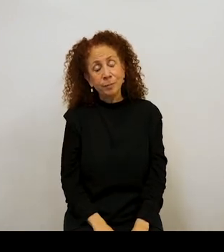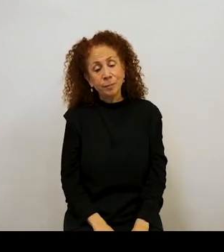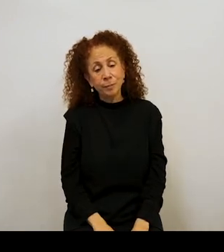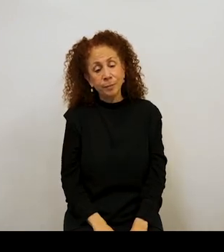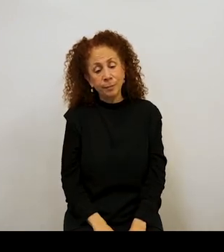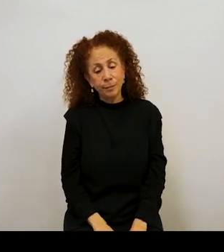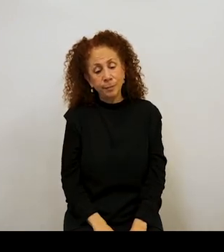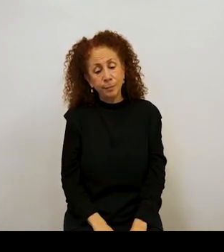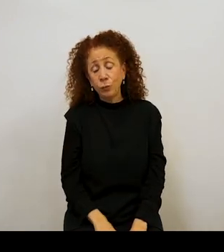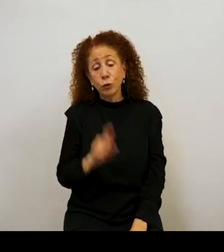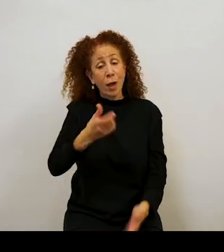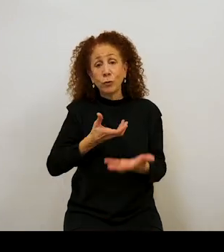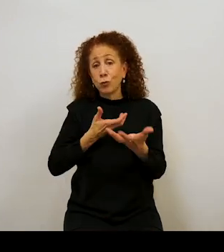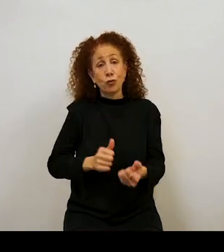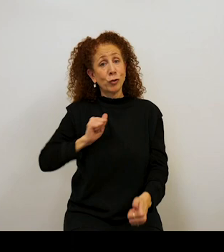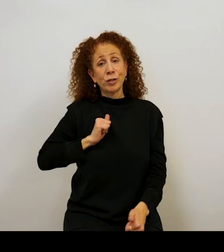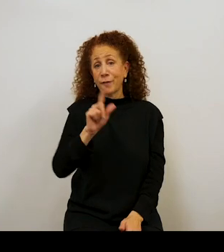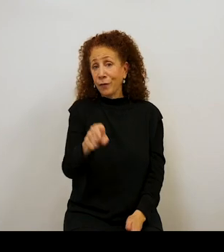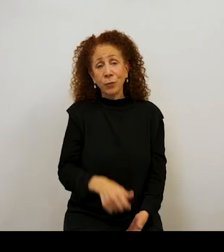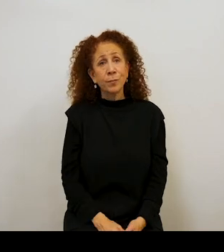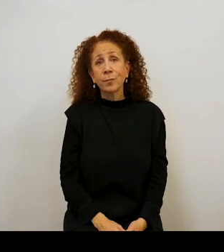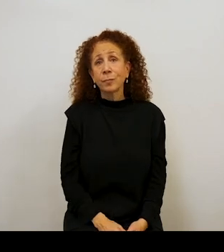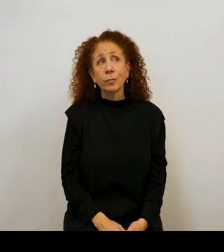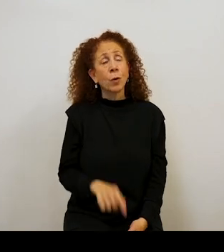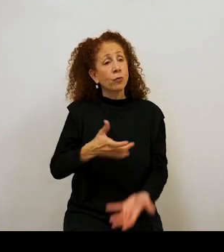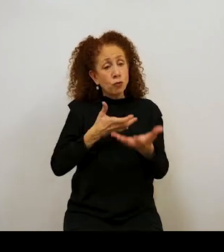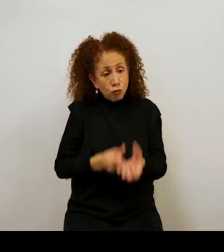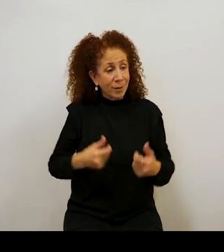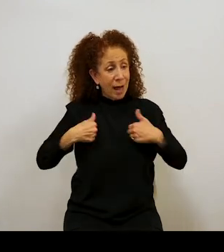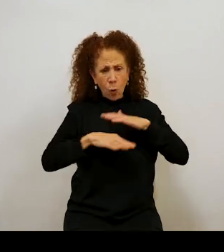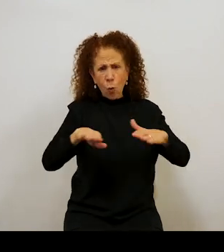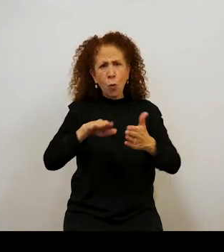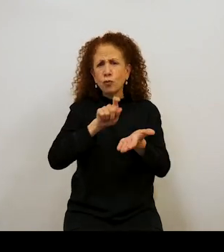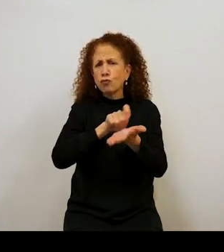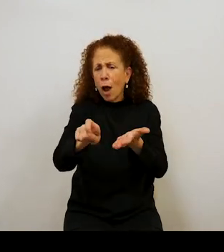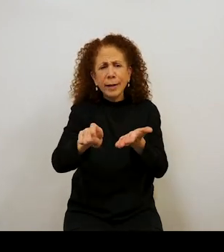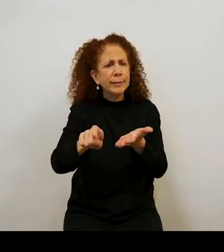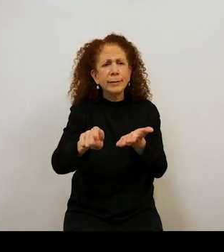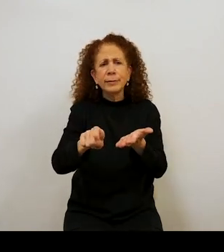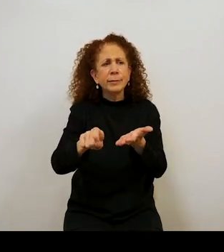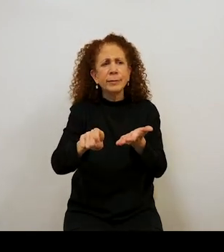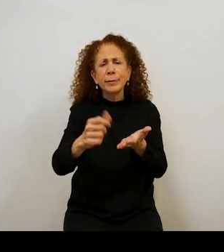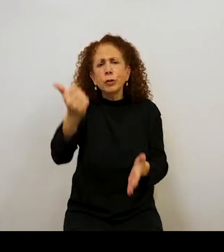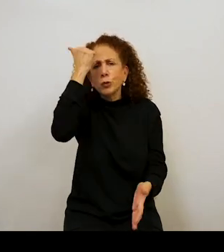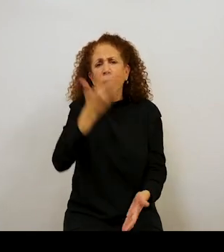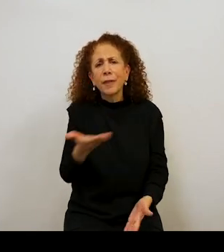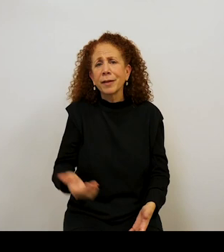You have to trust yourself. You have to trust that you're not going to write the stupid